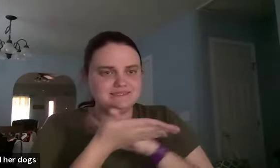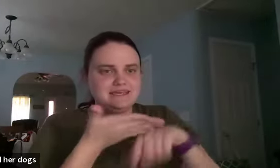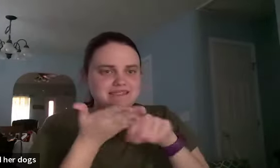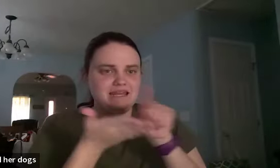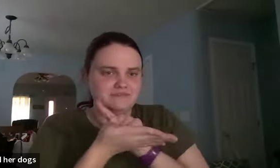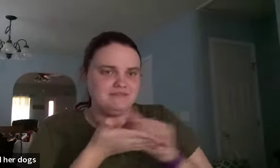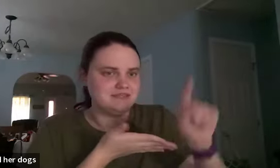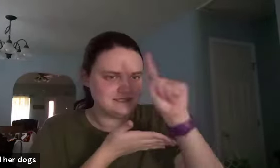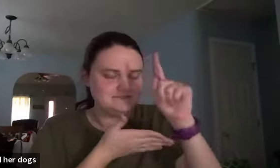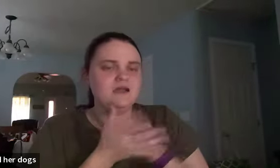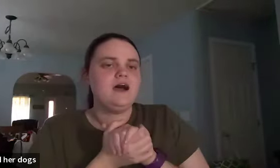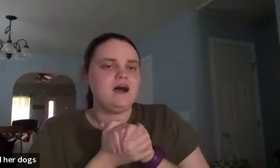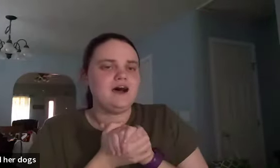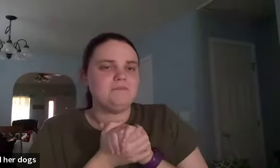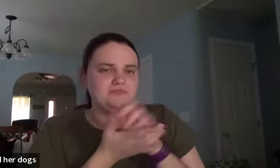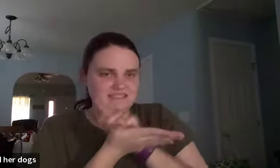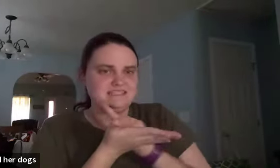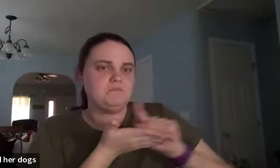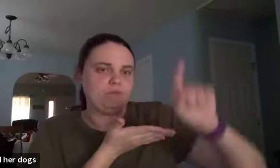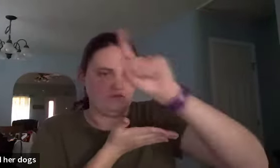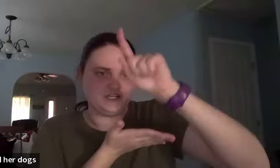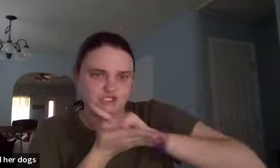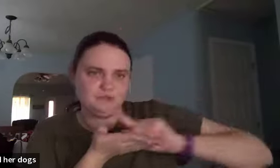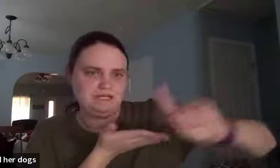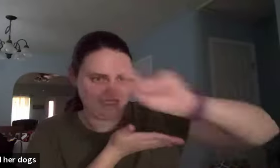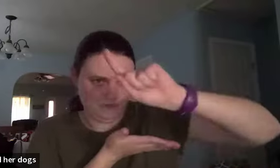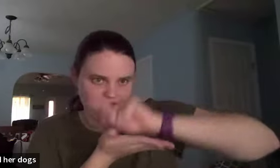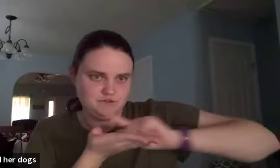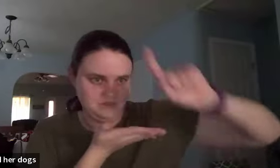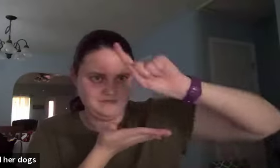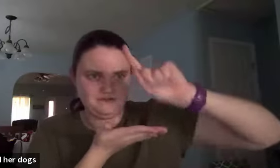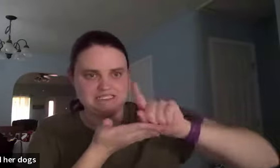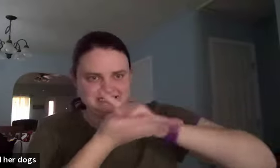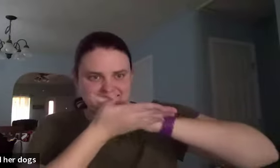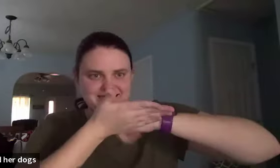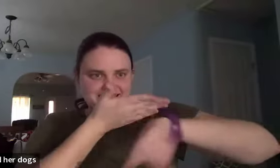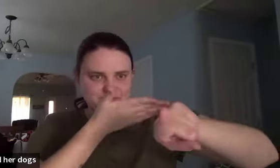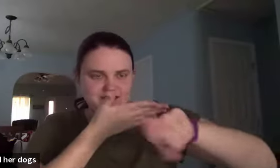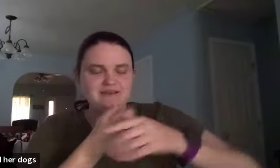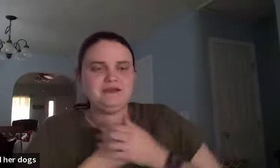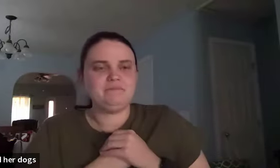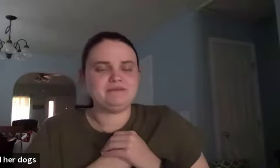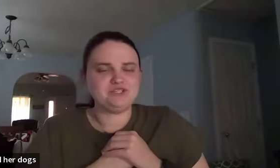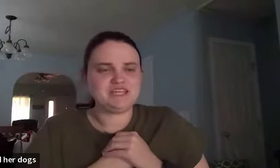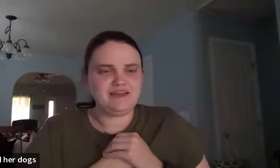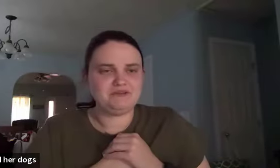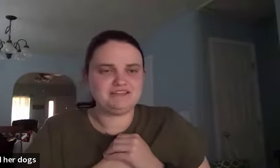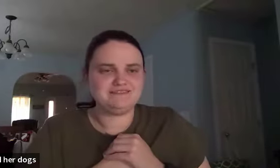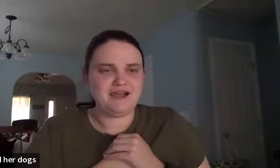this instead of this. But this is the more professional, basic way of doing it versus this way. But I'm just saying that because I